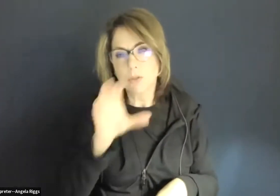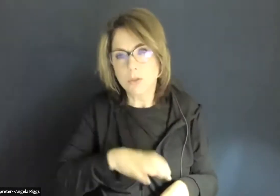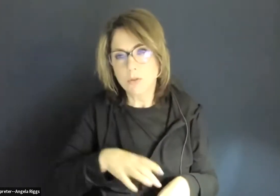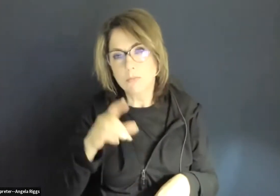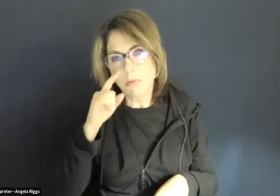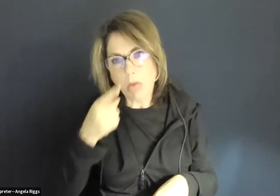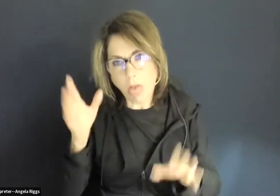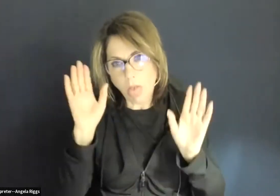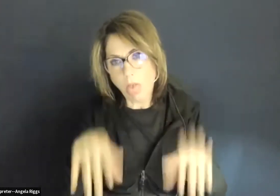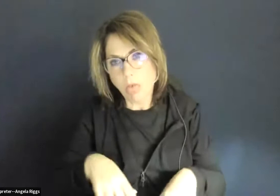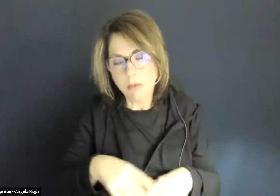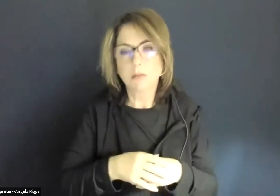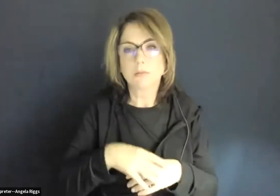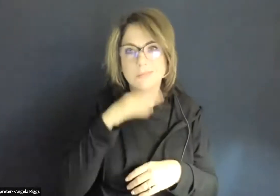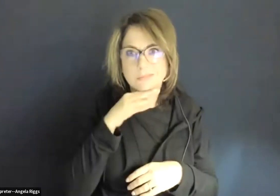So